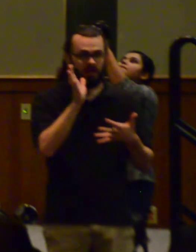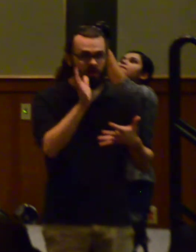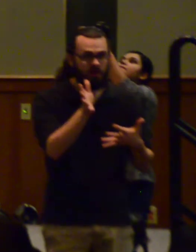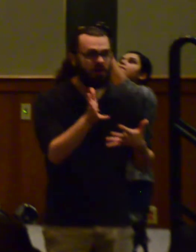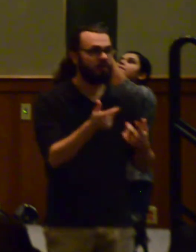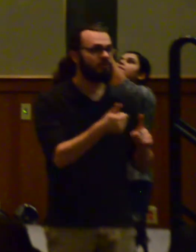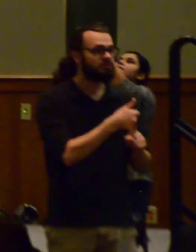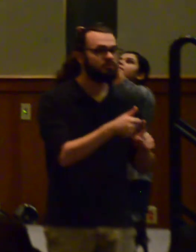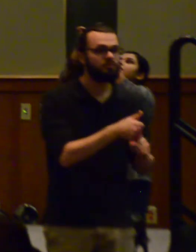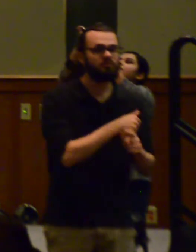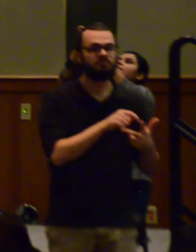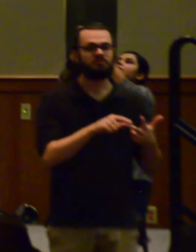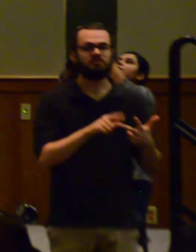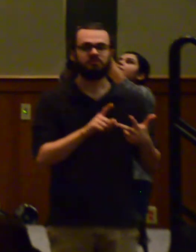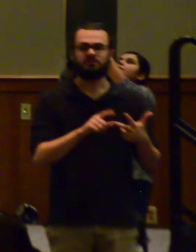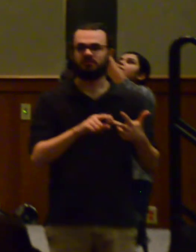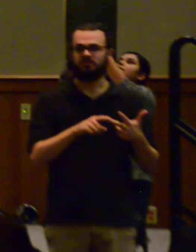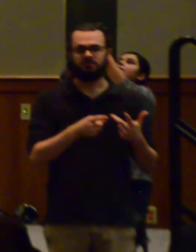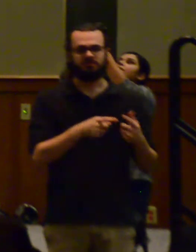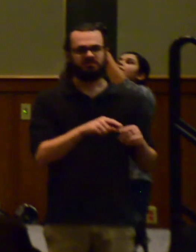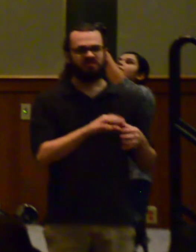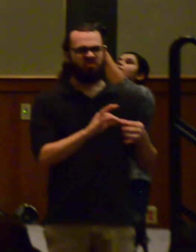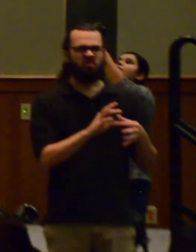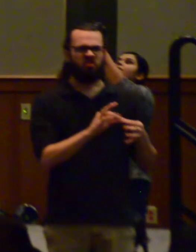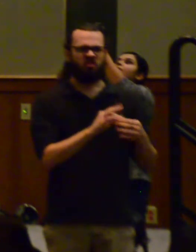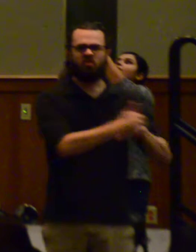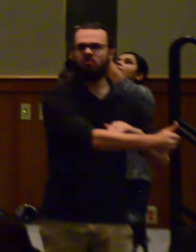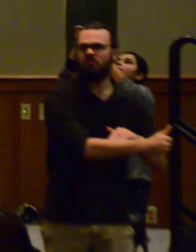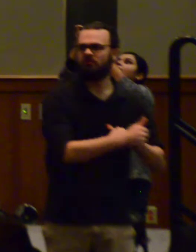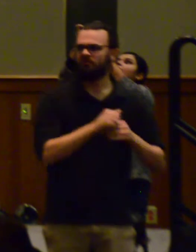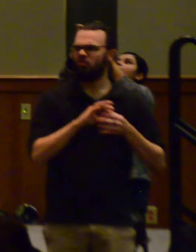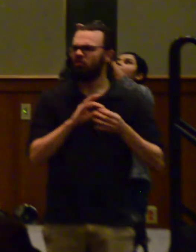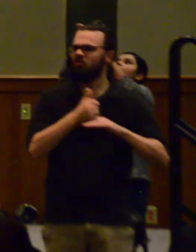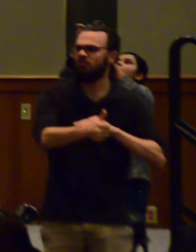Gas lit her constantly. Stole things from her.